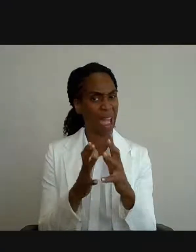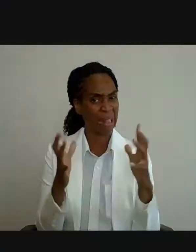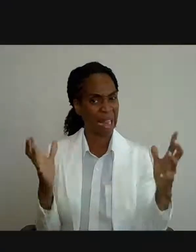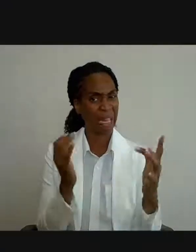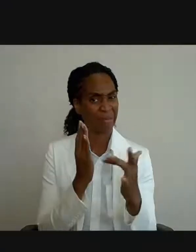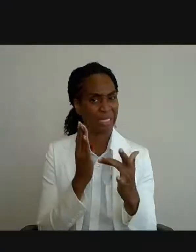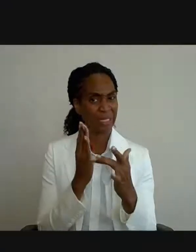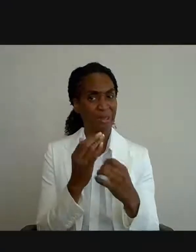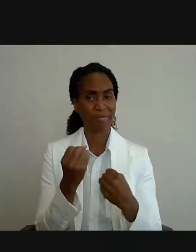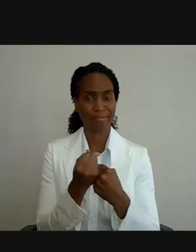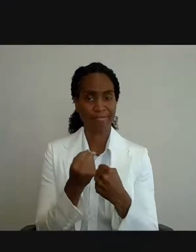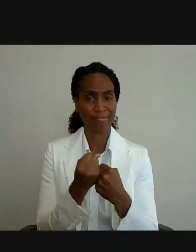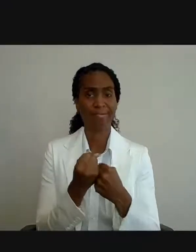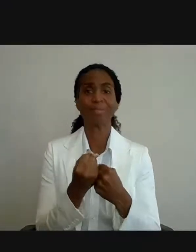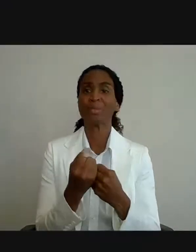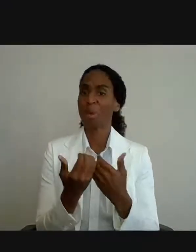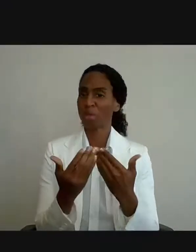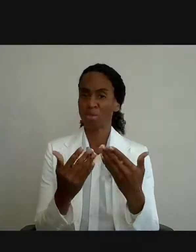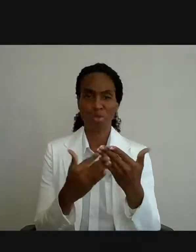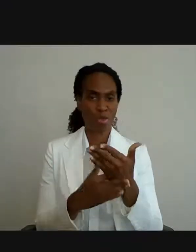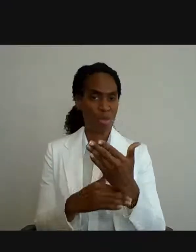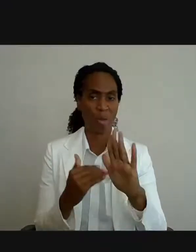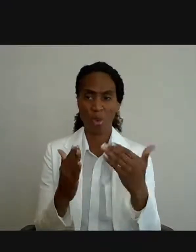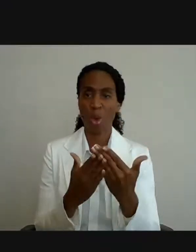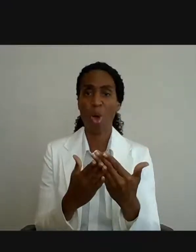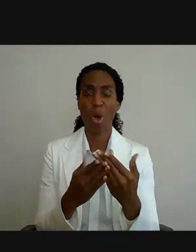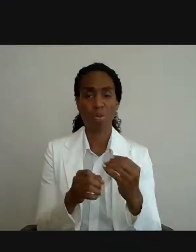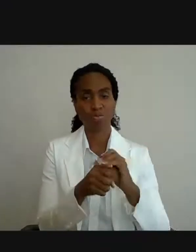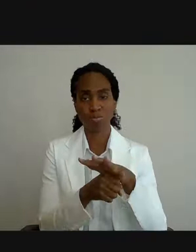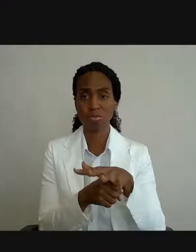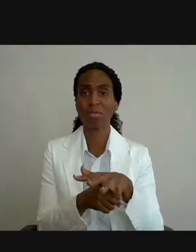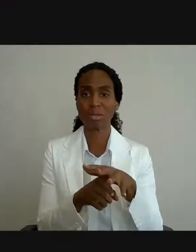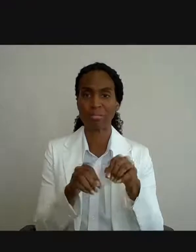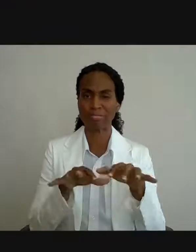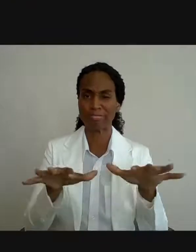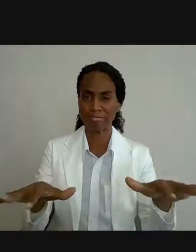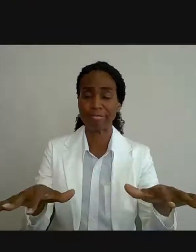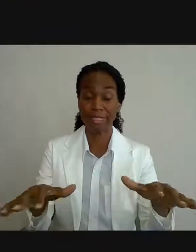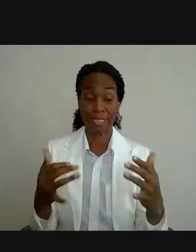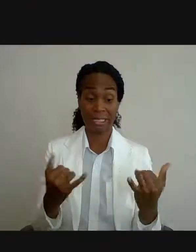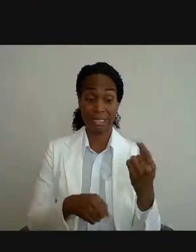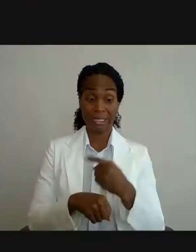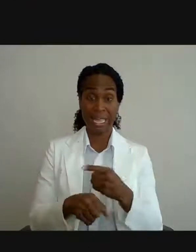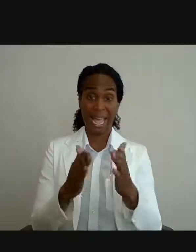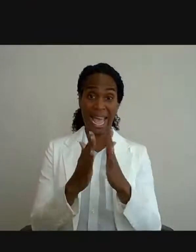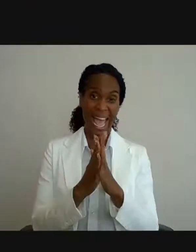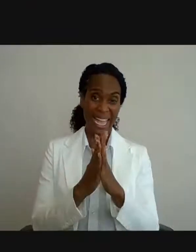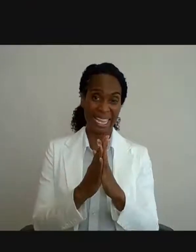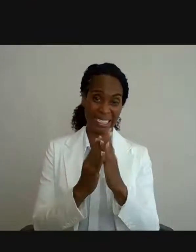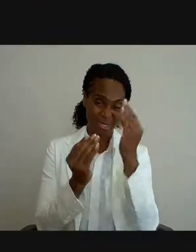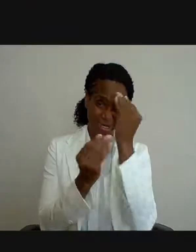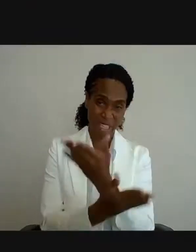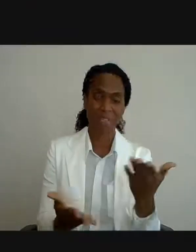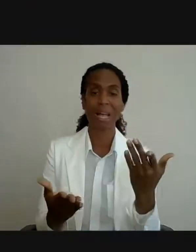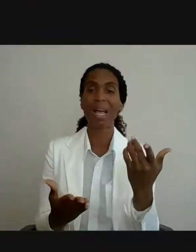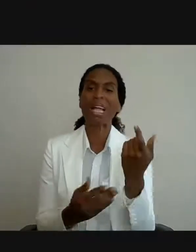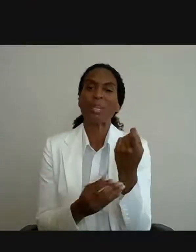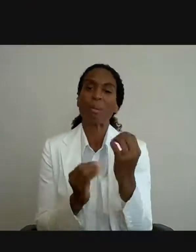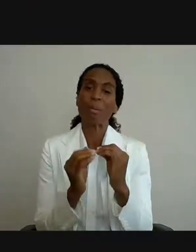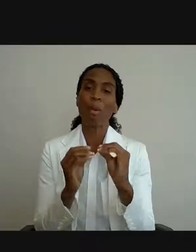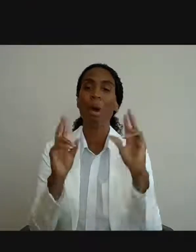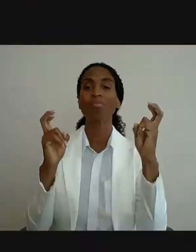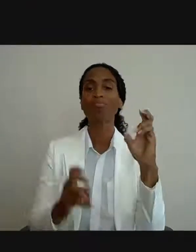assistance throughout this pandemic. So today, I've asked him to give a little more color on why